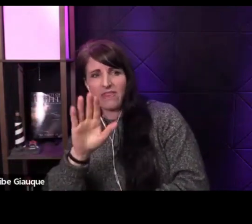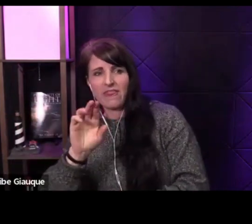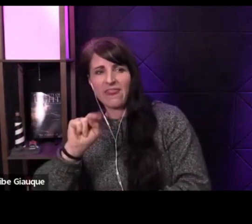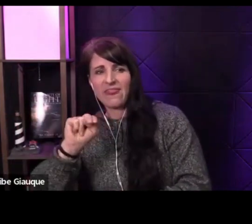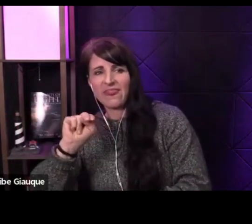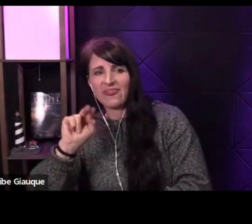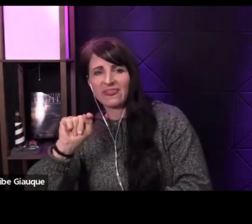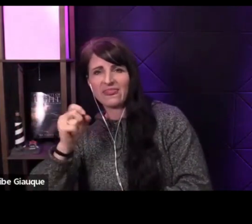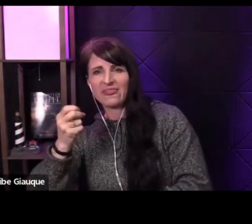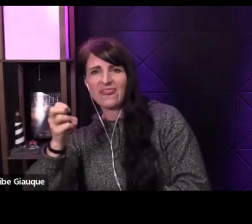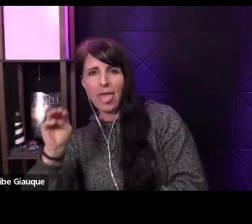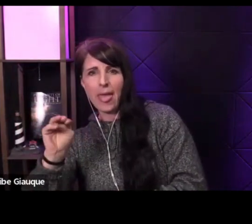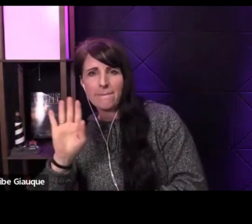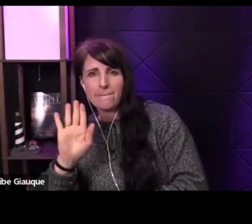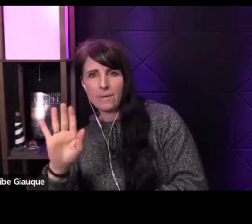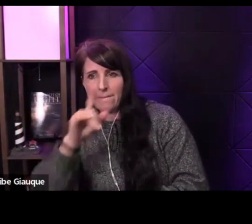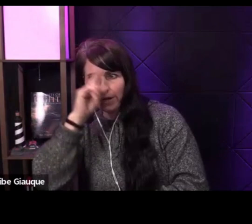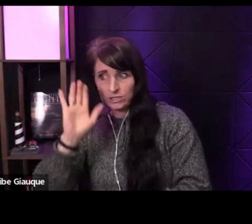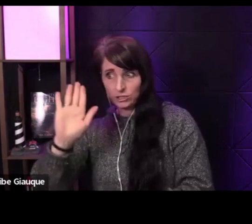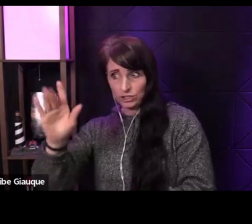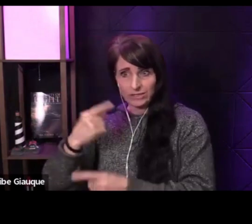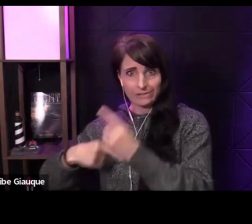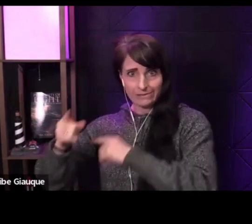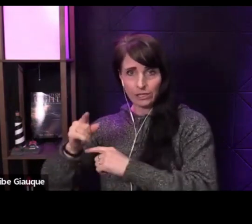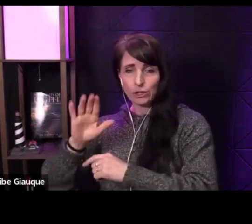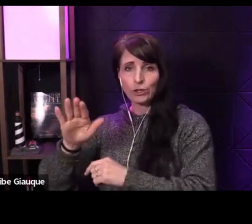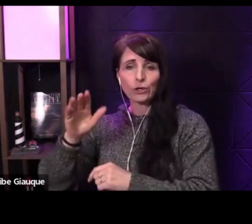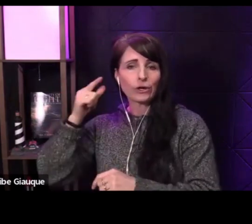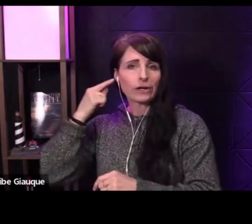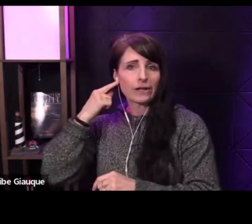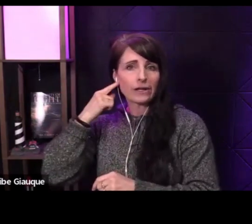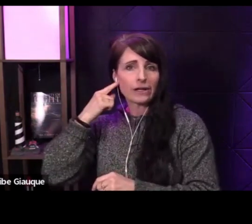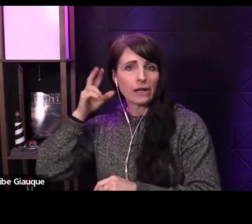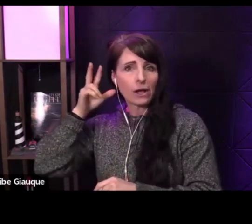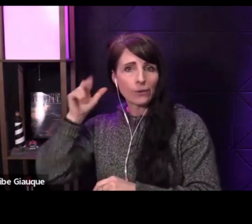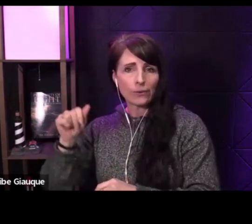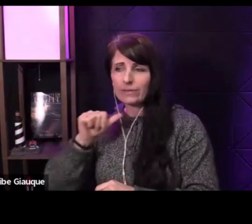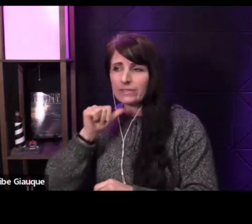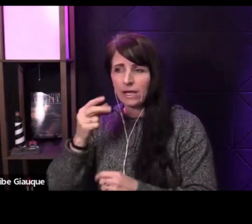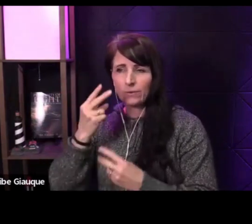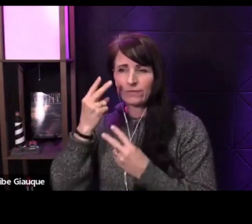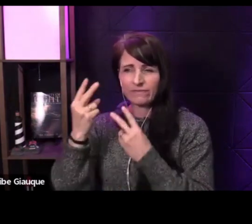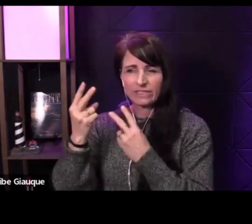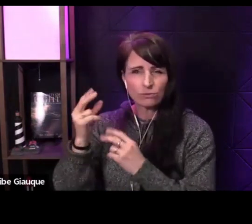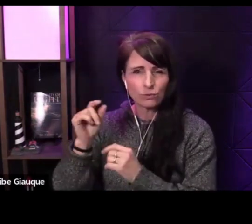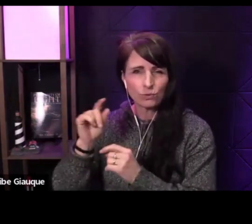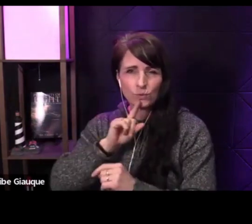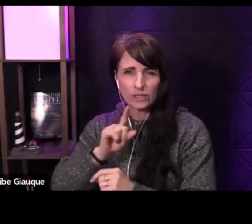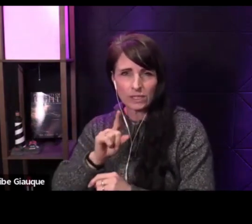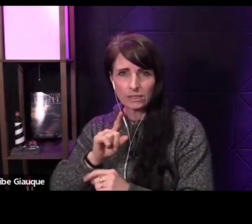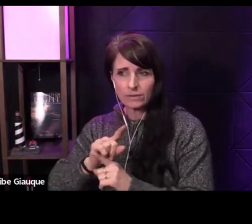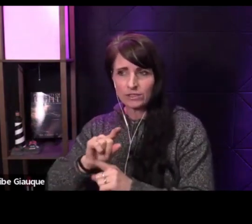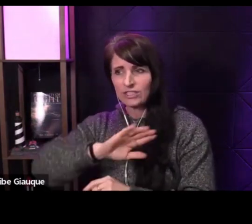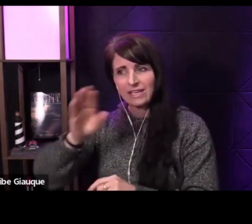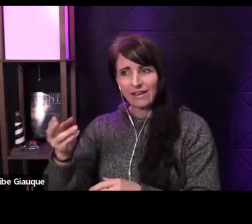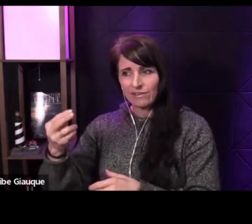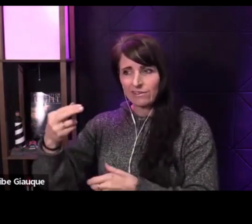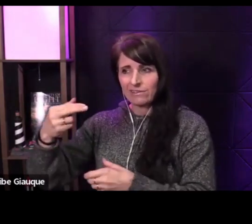she didn't sign. Her hearing loss was not visible, but she never fit in anywhere. But